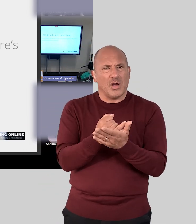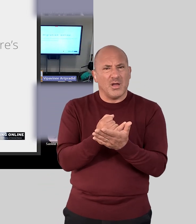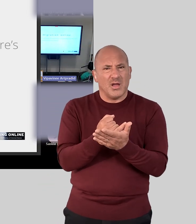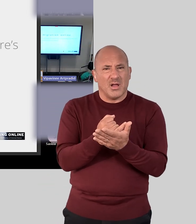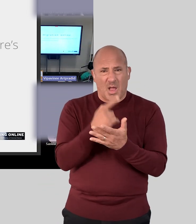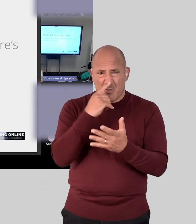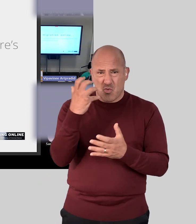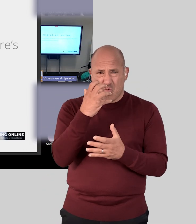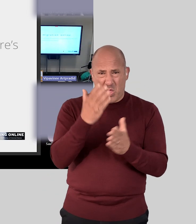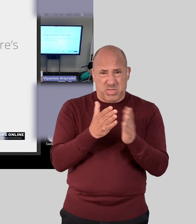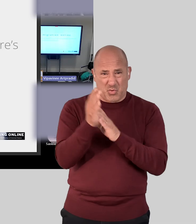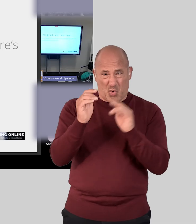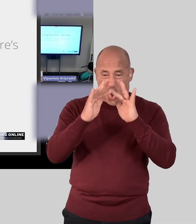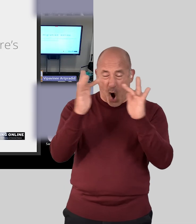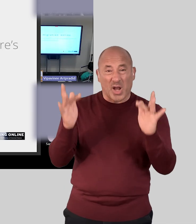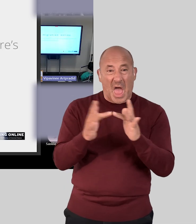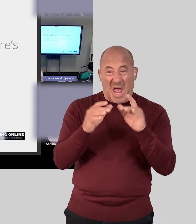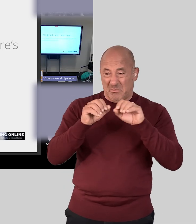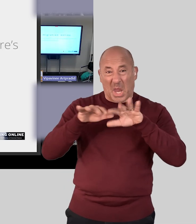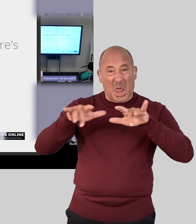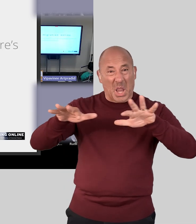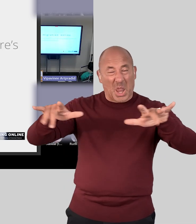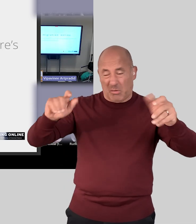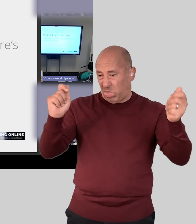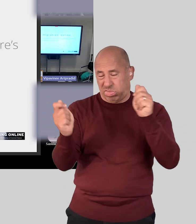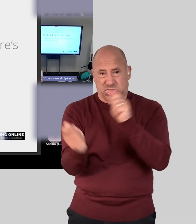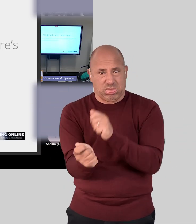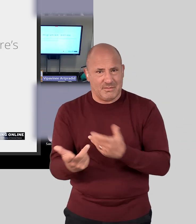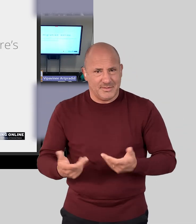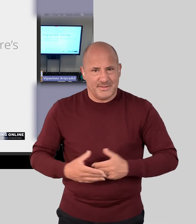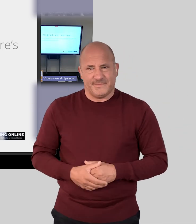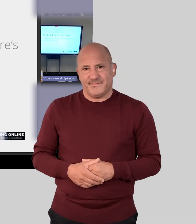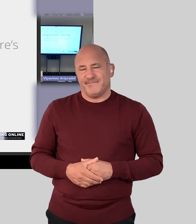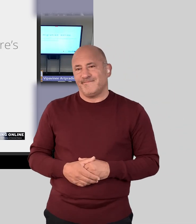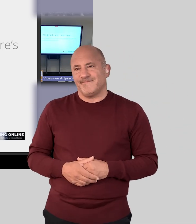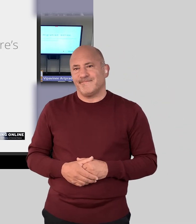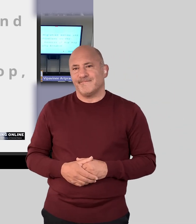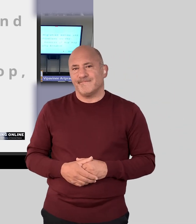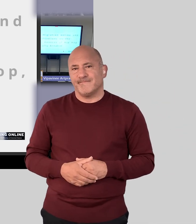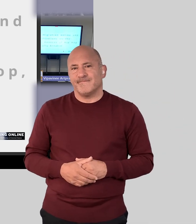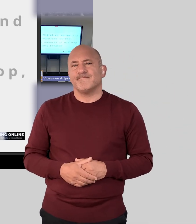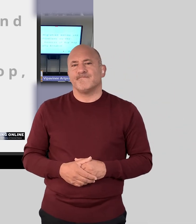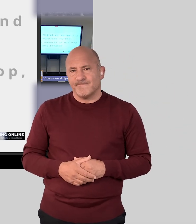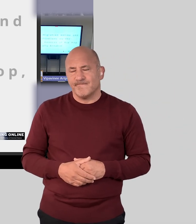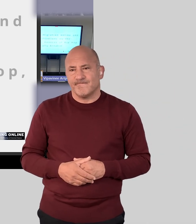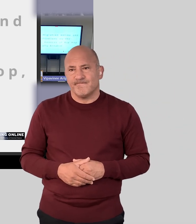thing that can be exacerbated by dancers' online virility.